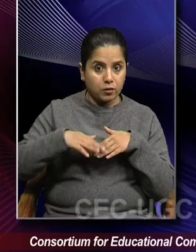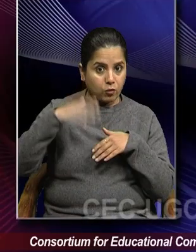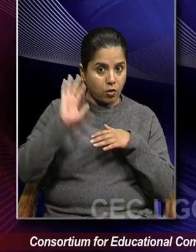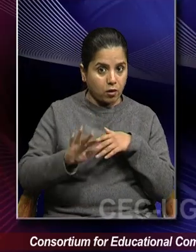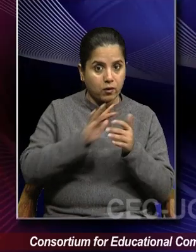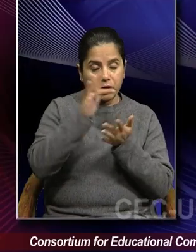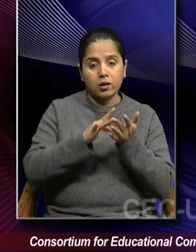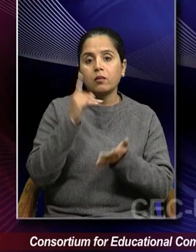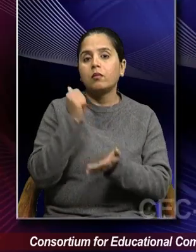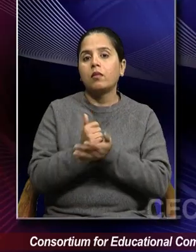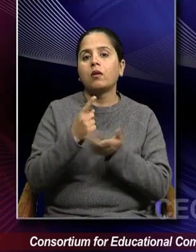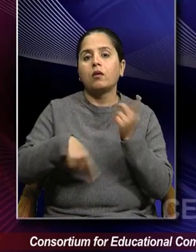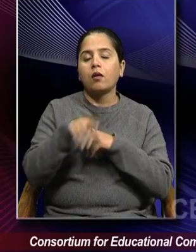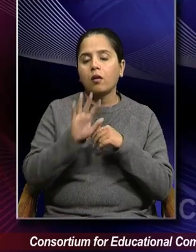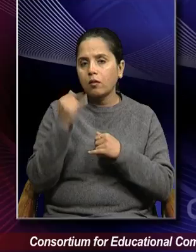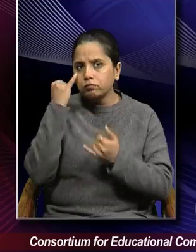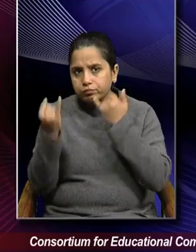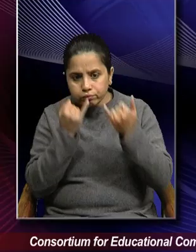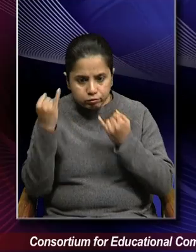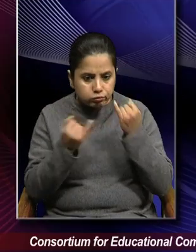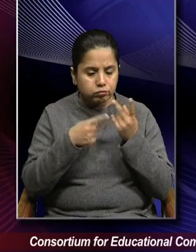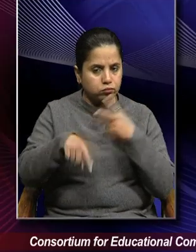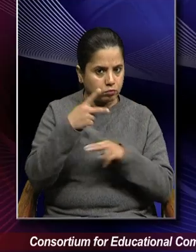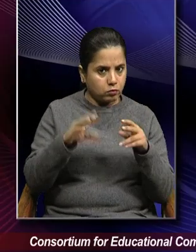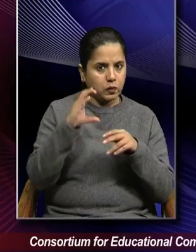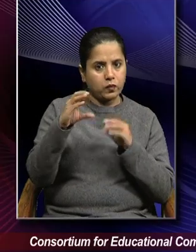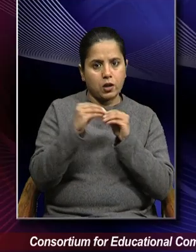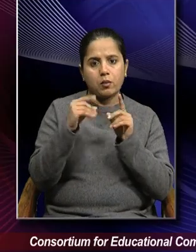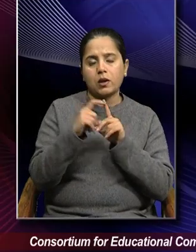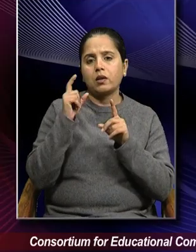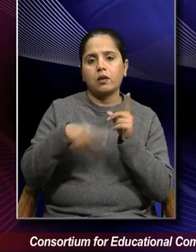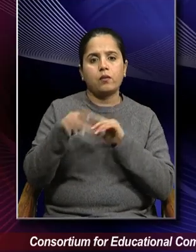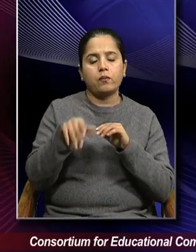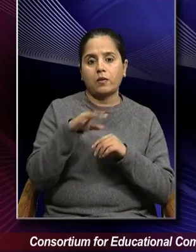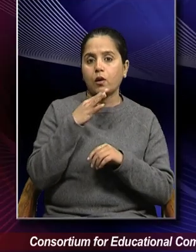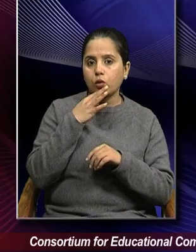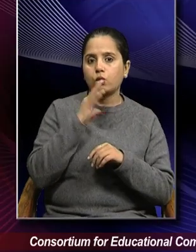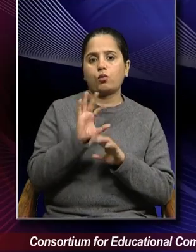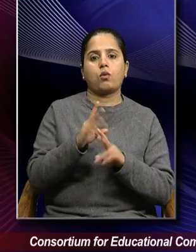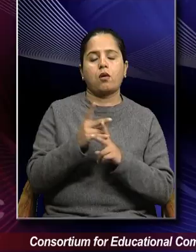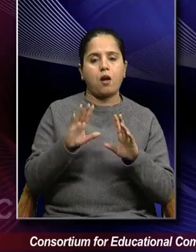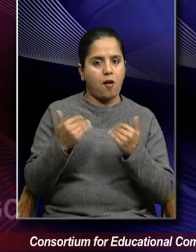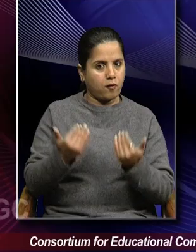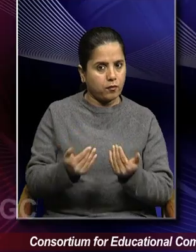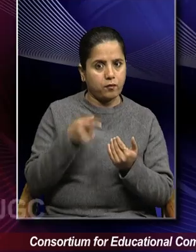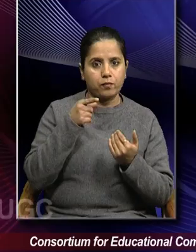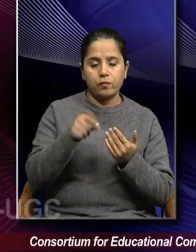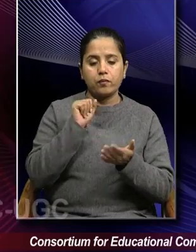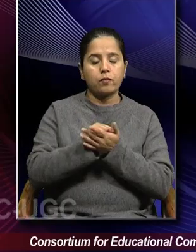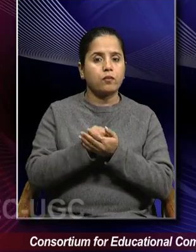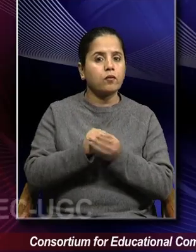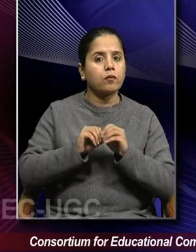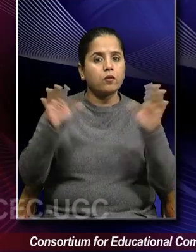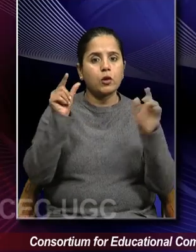the central banks are researching on CBDC. This is the reality. This is actually a published report